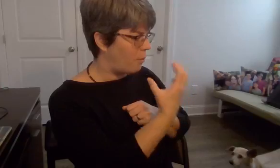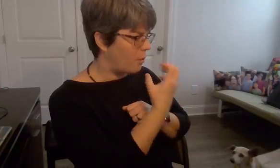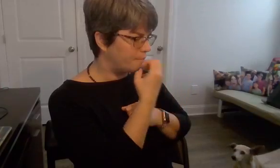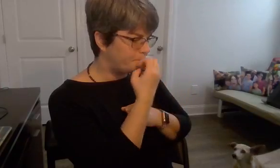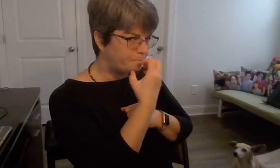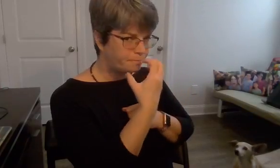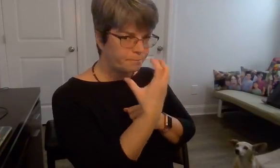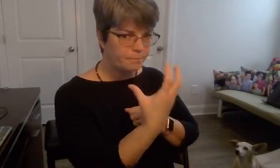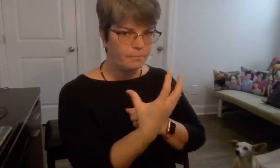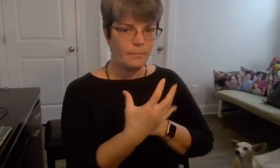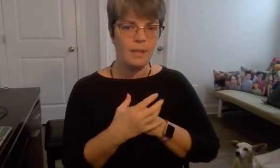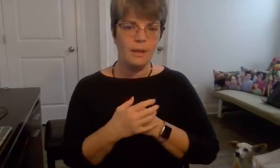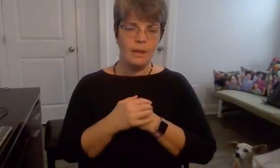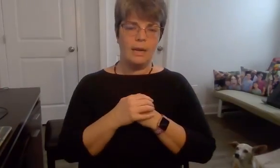Warm.